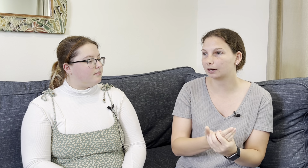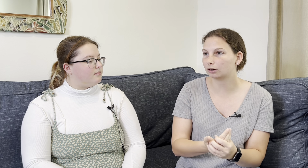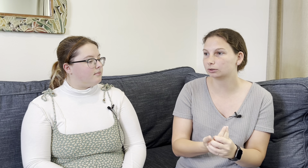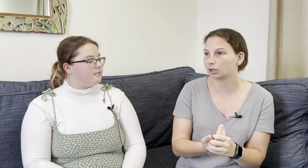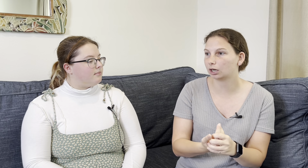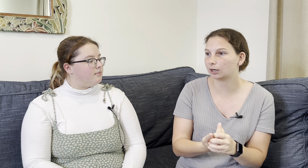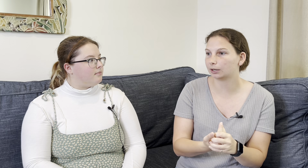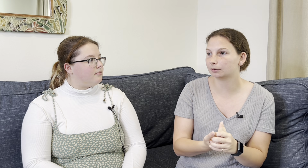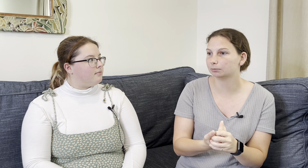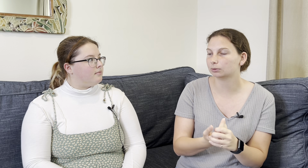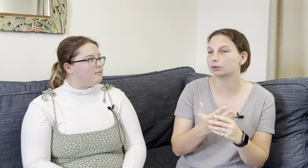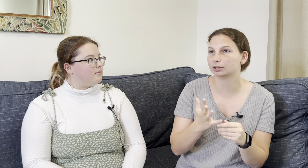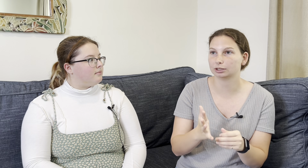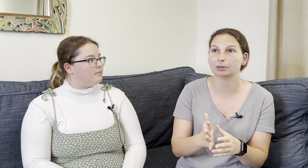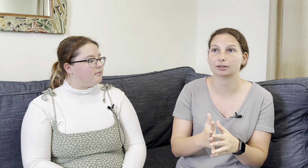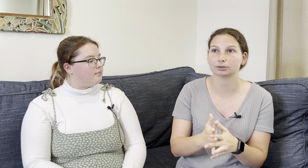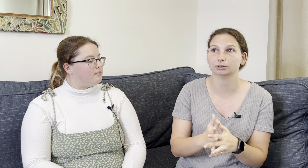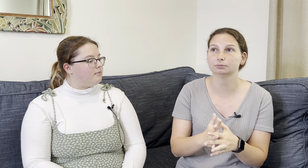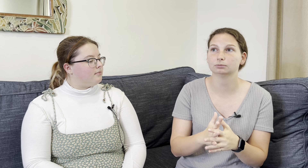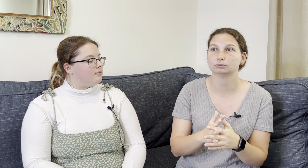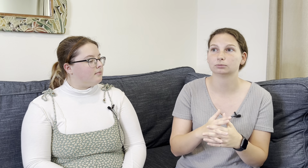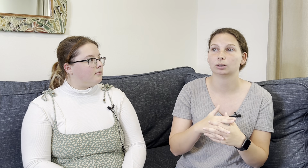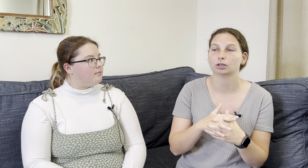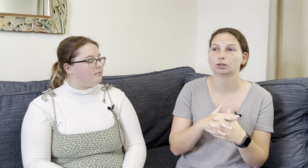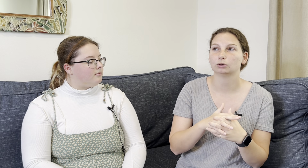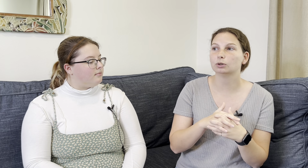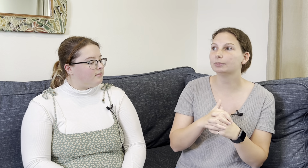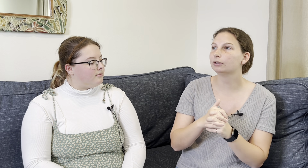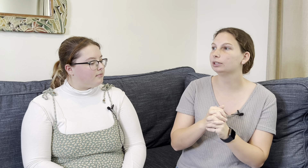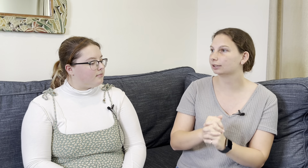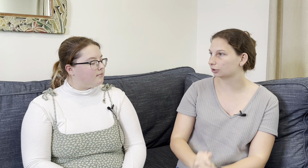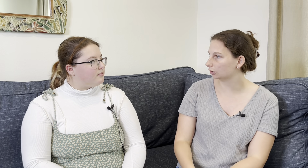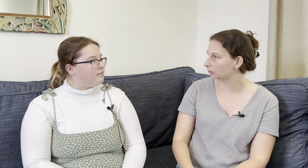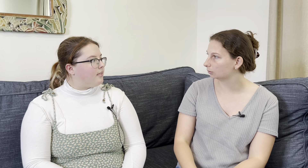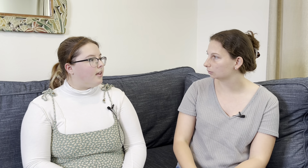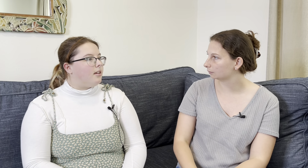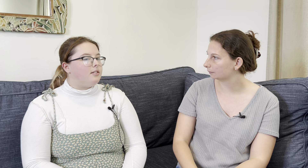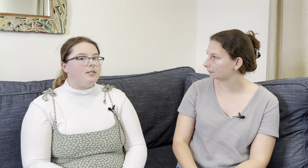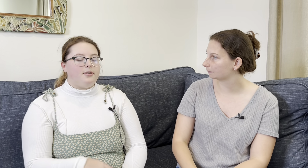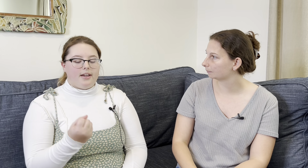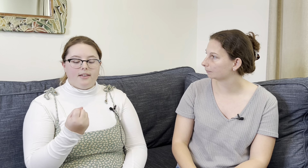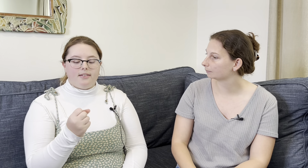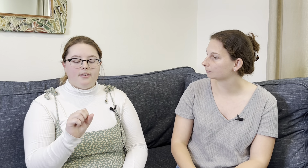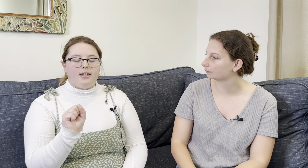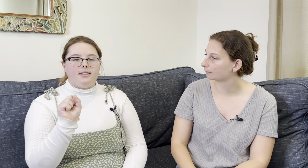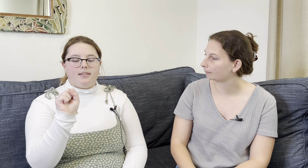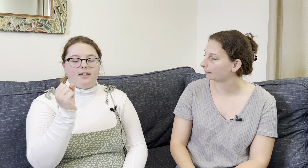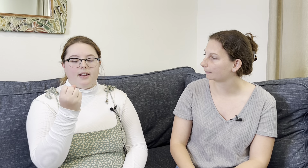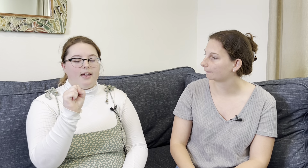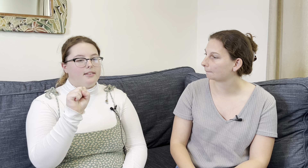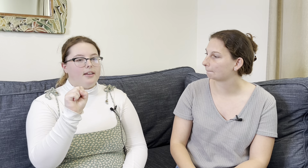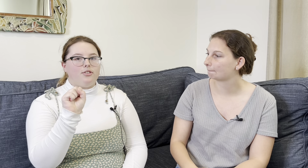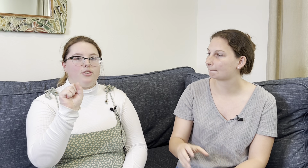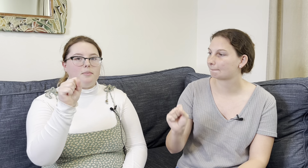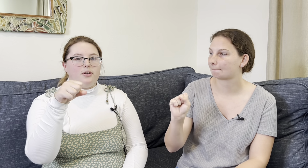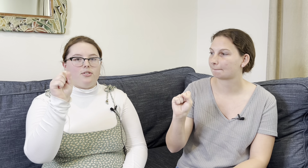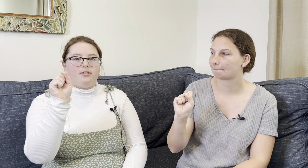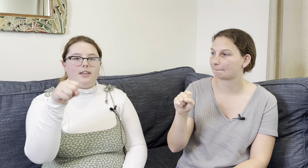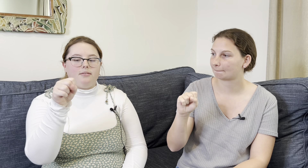about, and then a bathroom. What about yes and no? So yes, it's like an S hand shape, and you